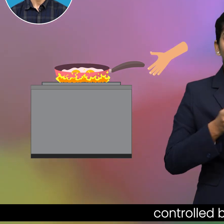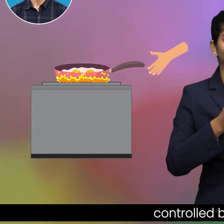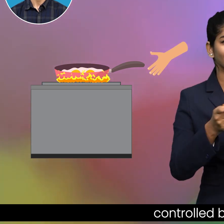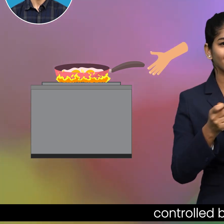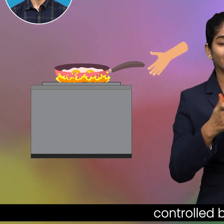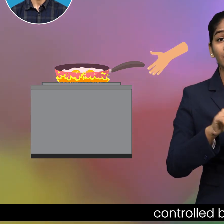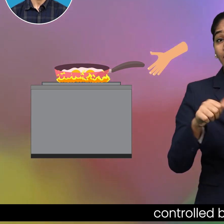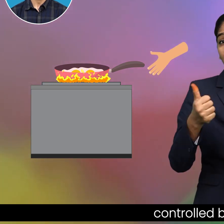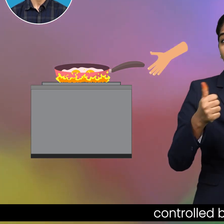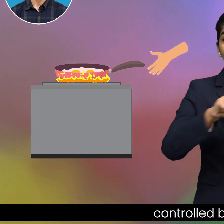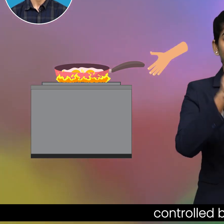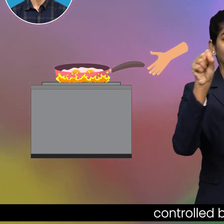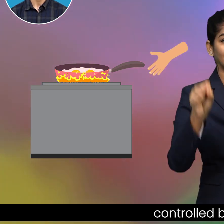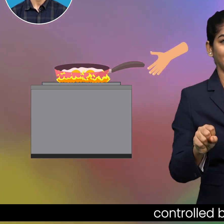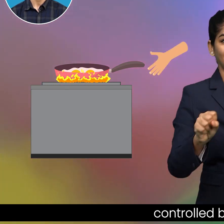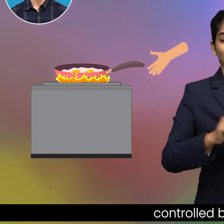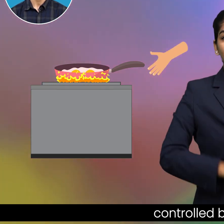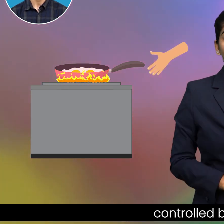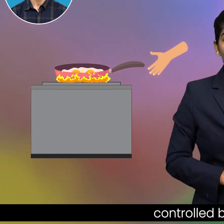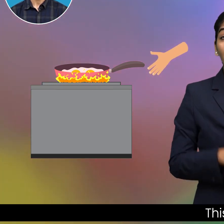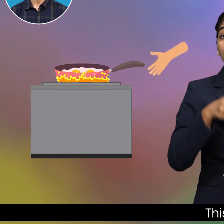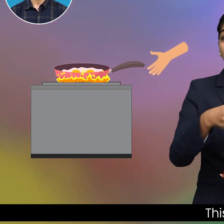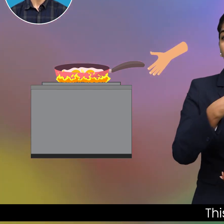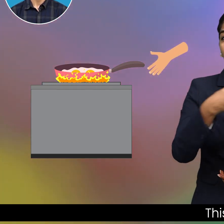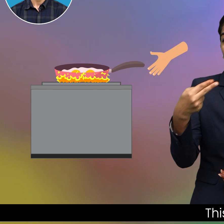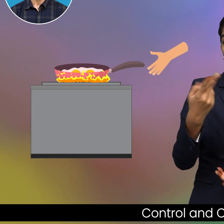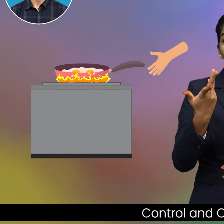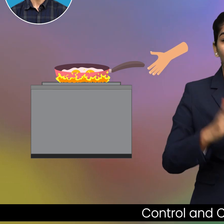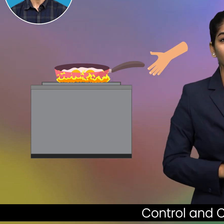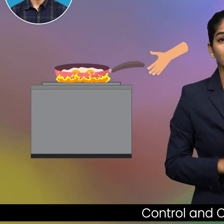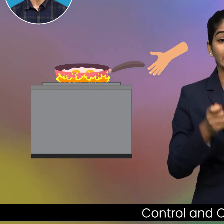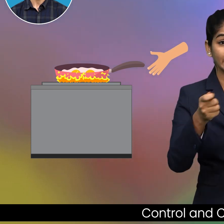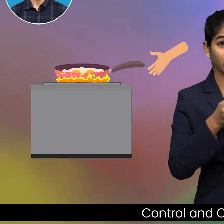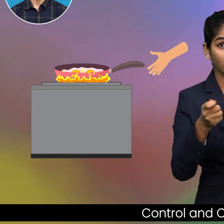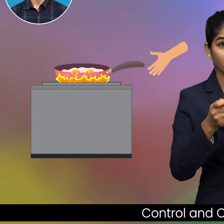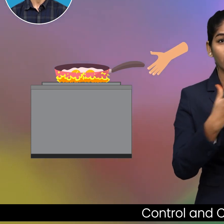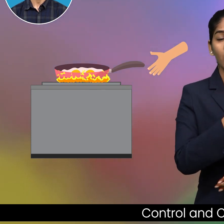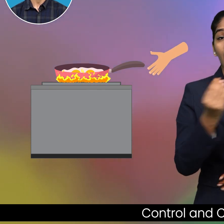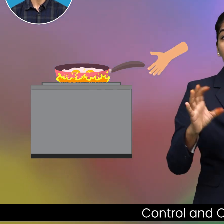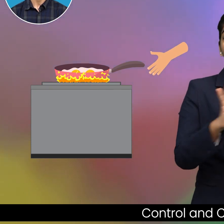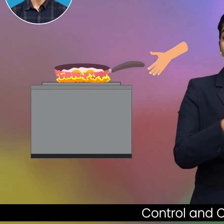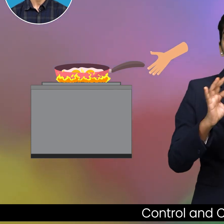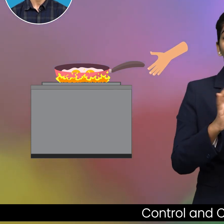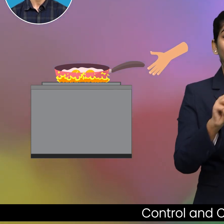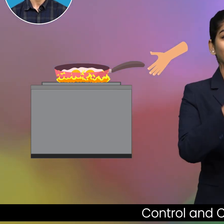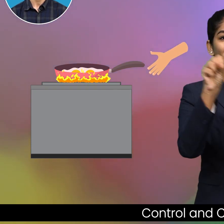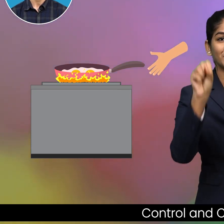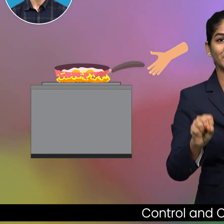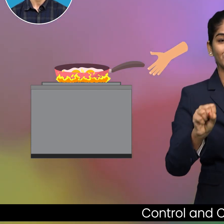by another system. This is called control and coordination system.